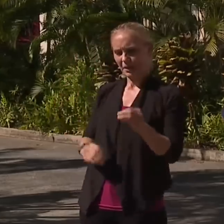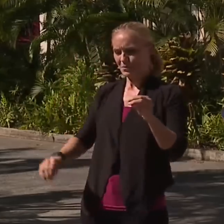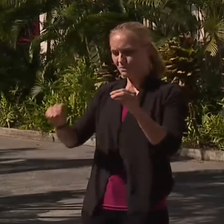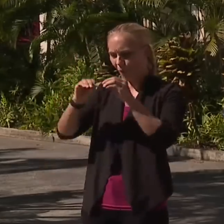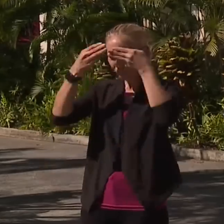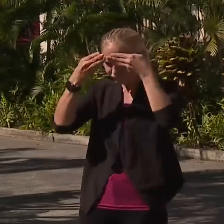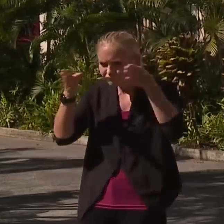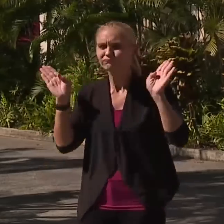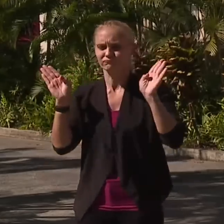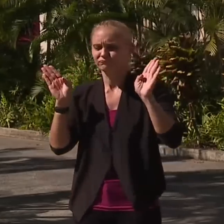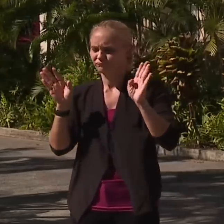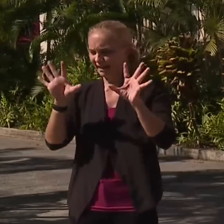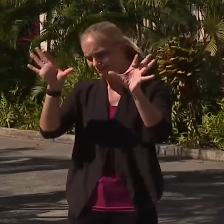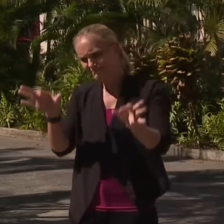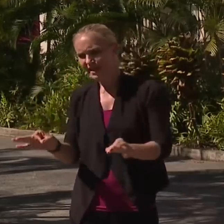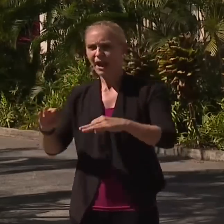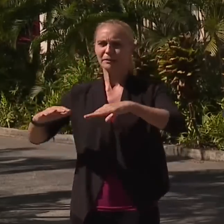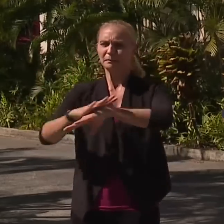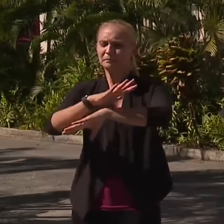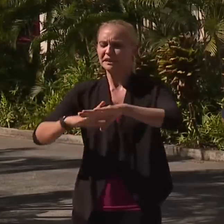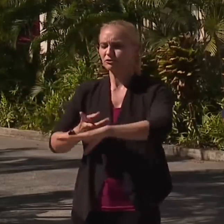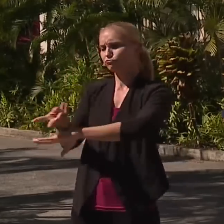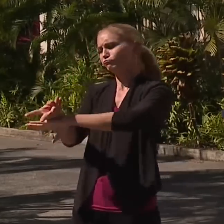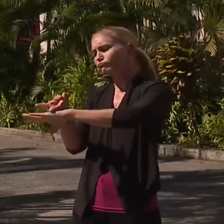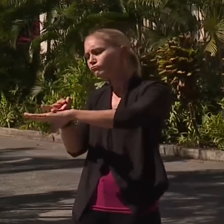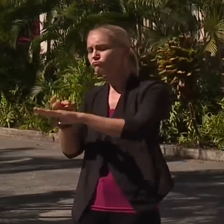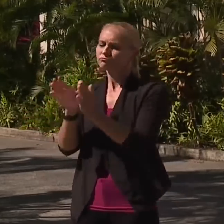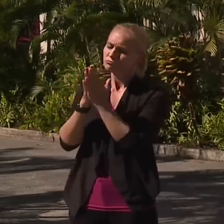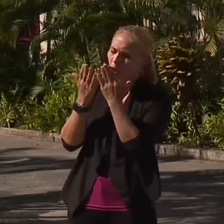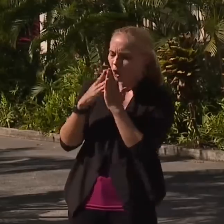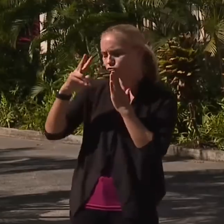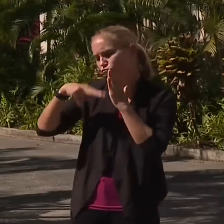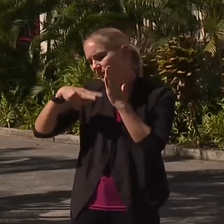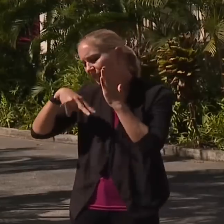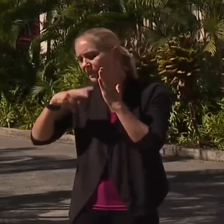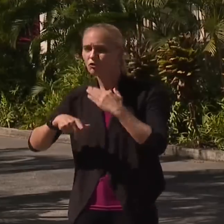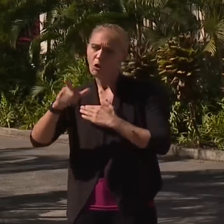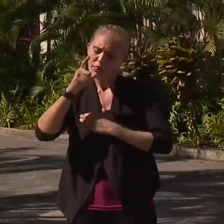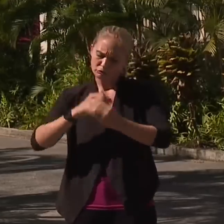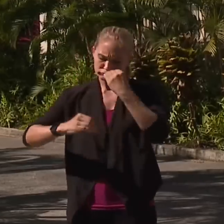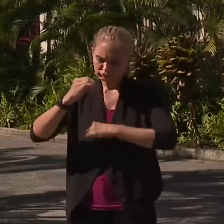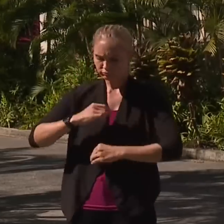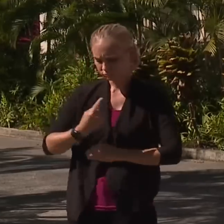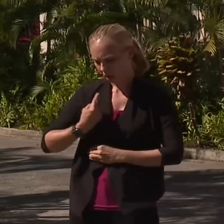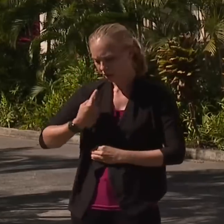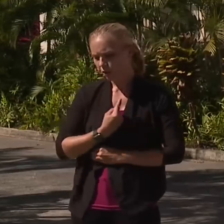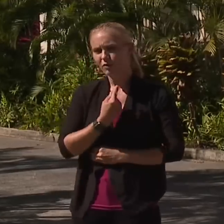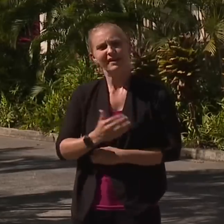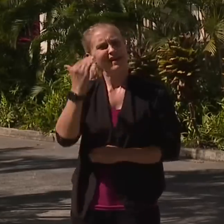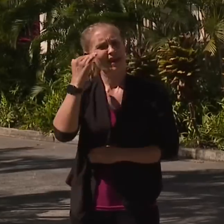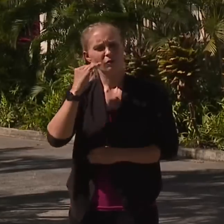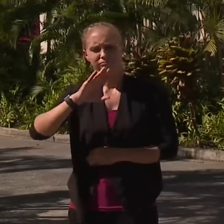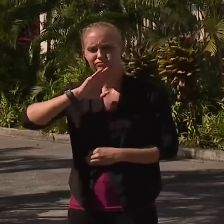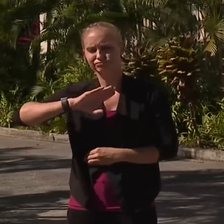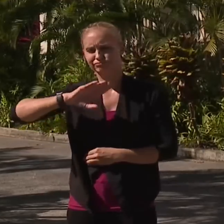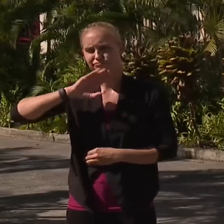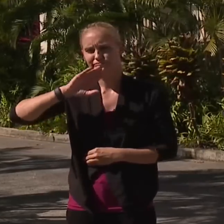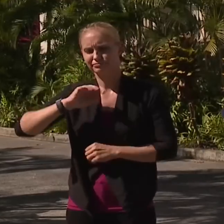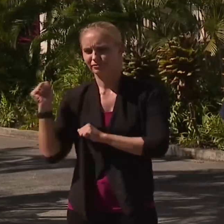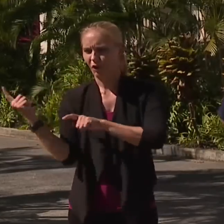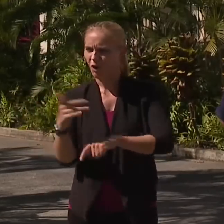and allow people to lie on the beach or read a book or have lunch by themselves. And I know it's extremely frustrating for